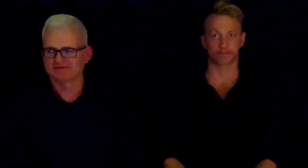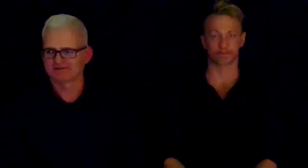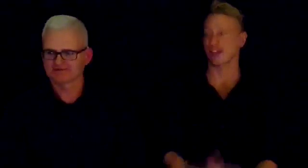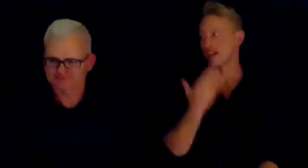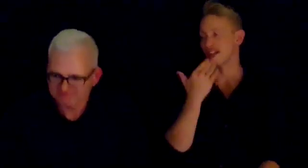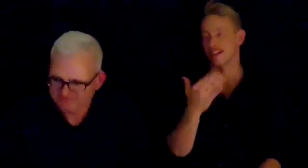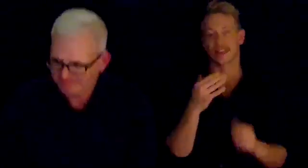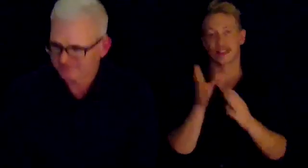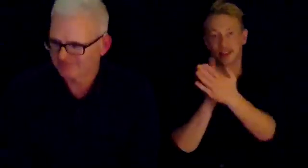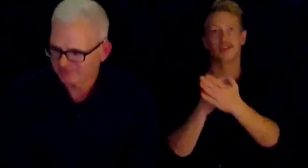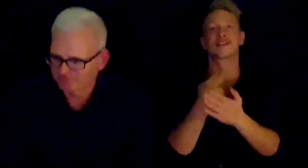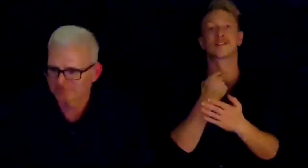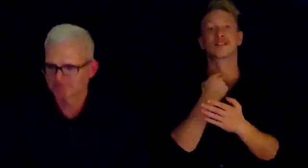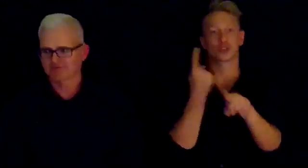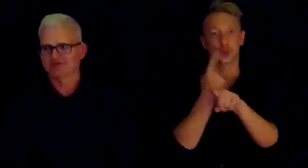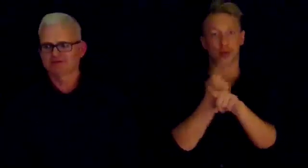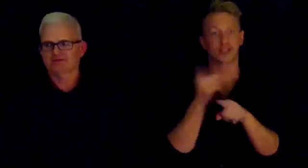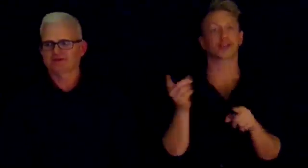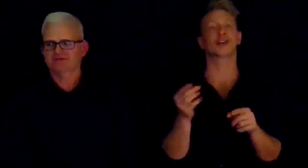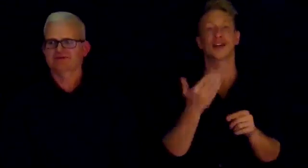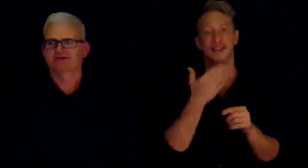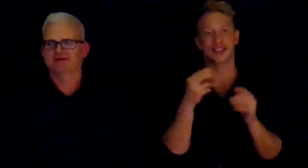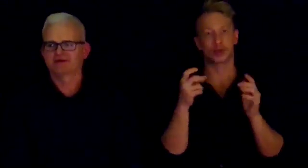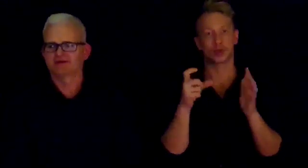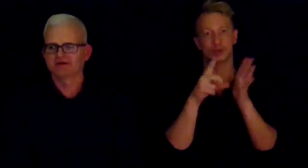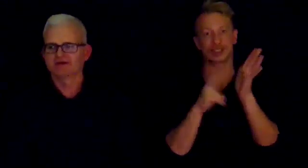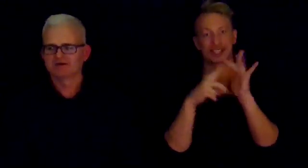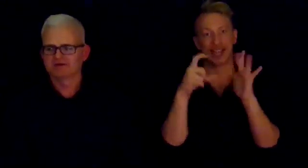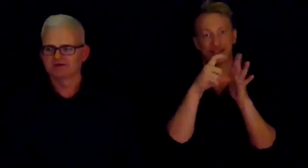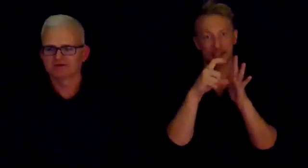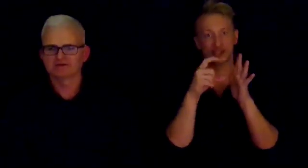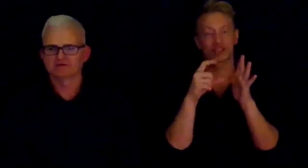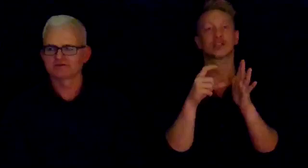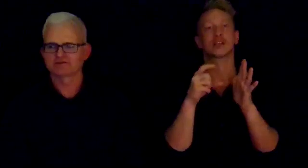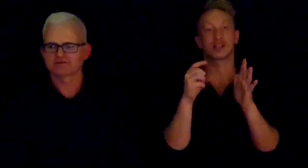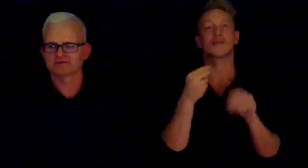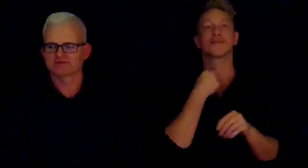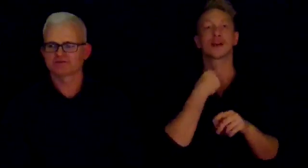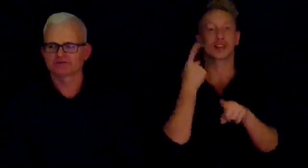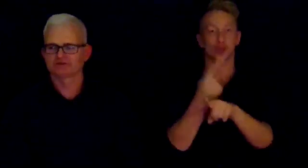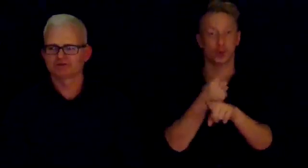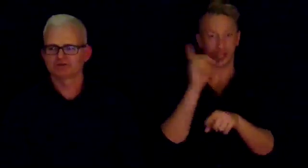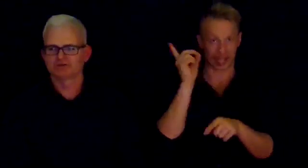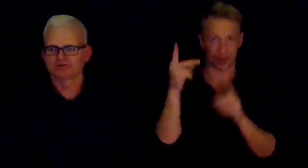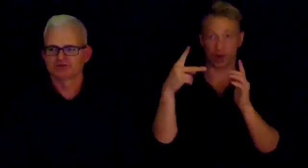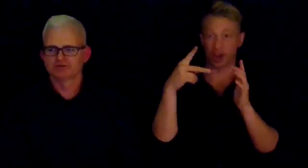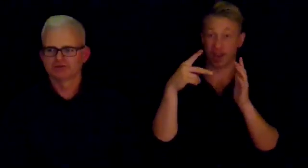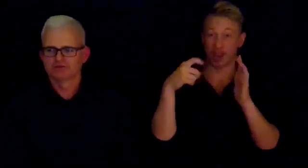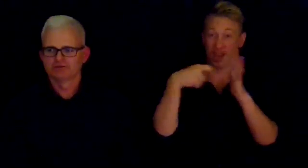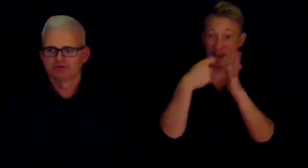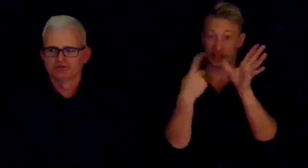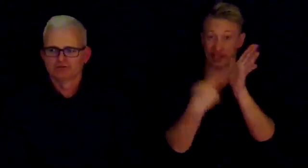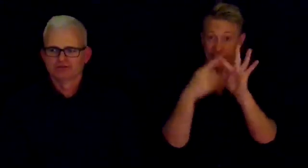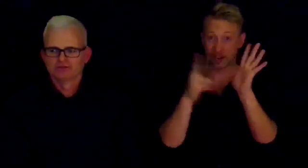Thank you, David. Maybe stay there for a second. It's Meredith. So, Karen, can I just